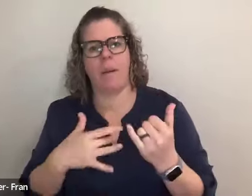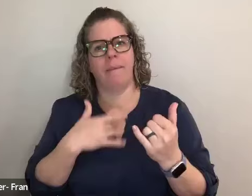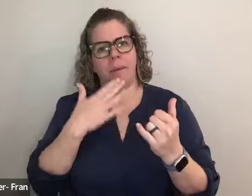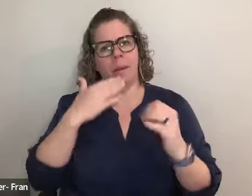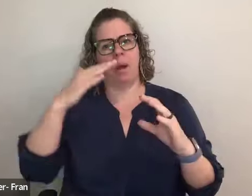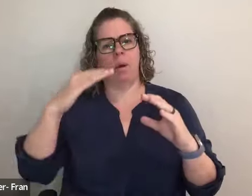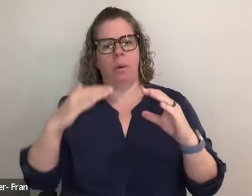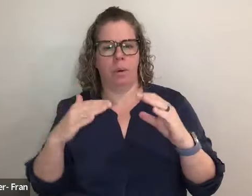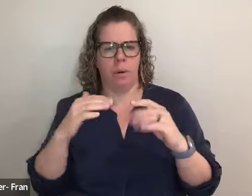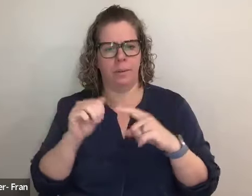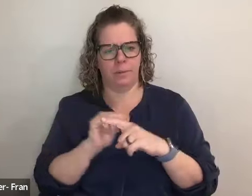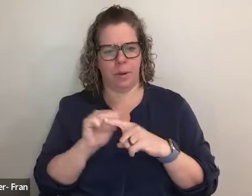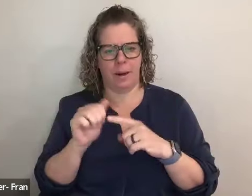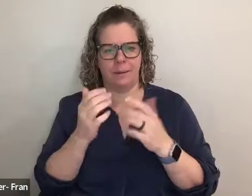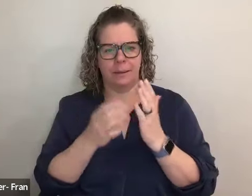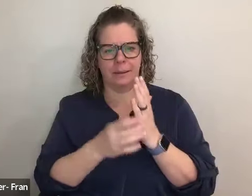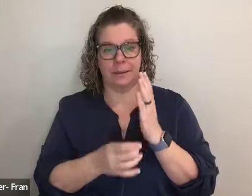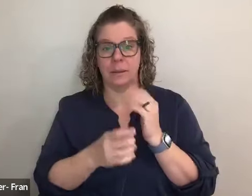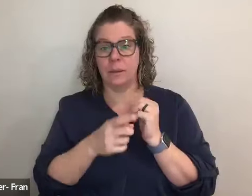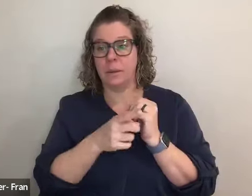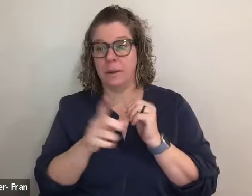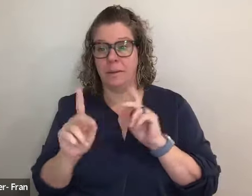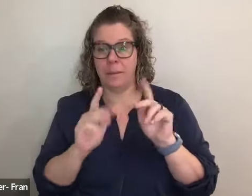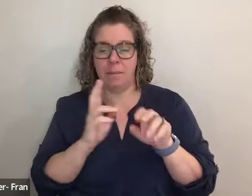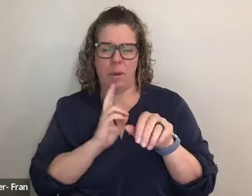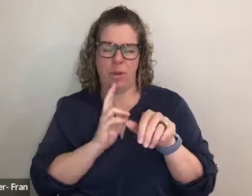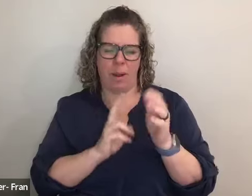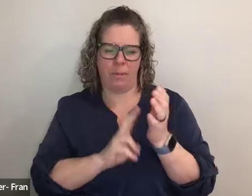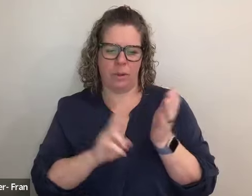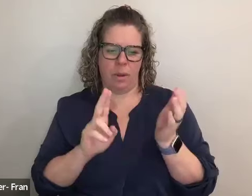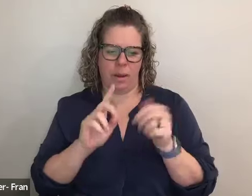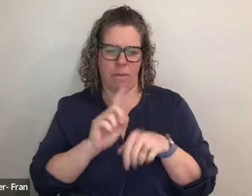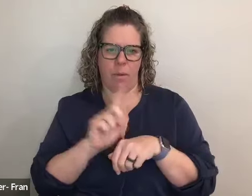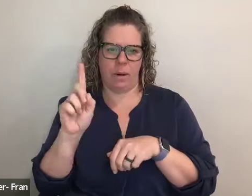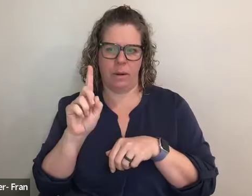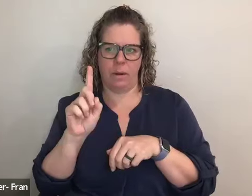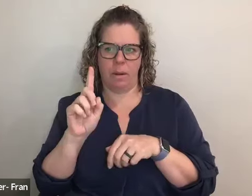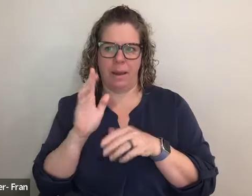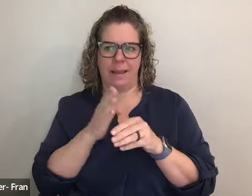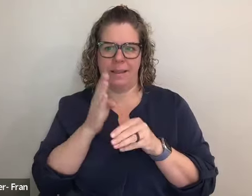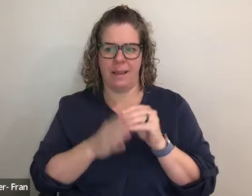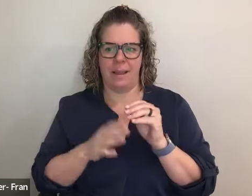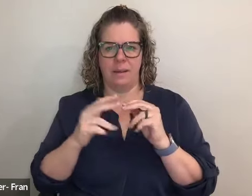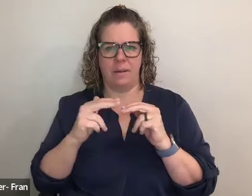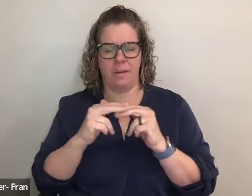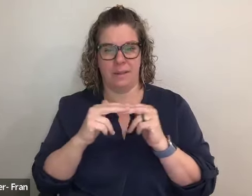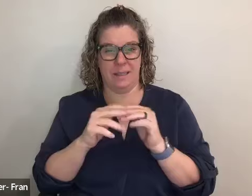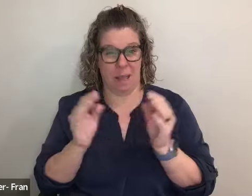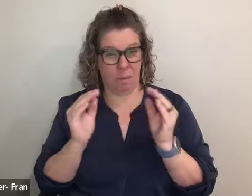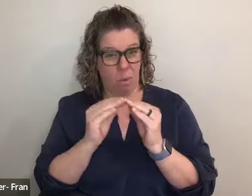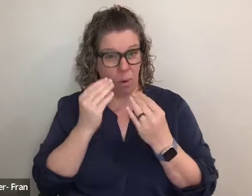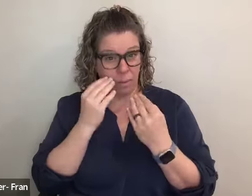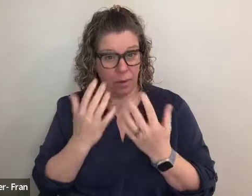skills. If you're one of the people that have to go at 1 o'clock, at the end of this PowerPoint is more